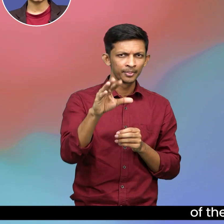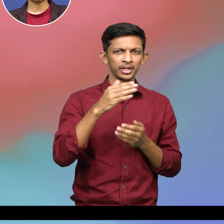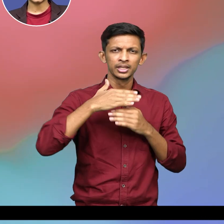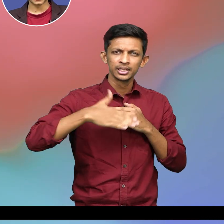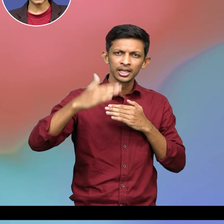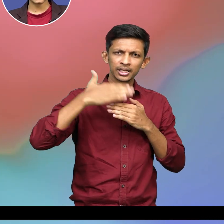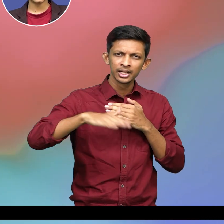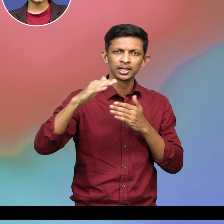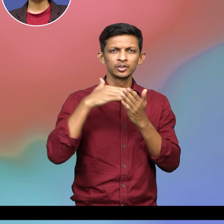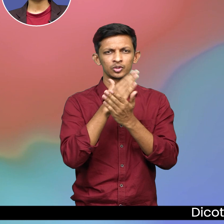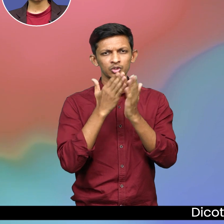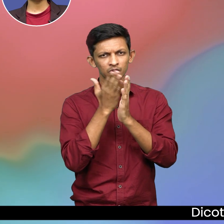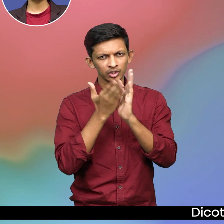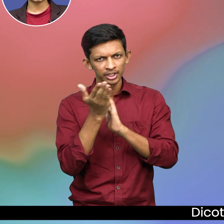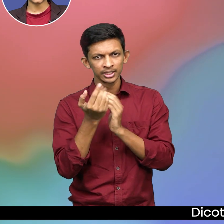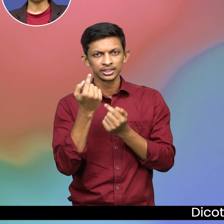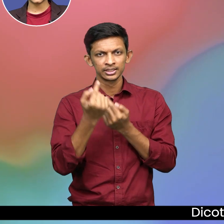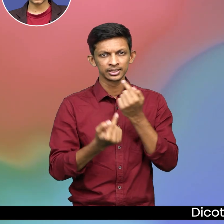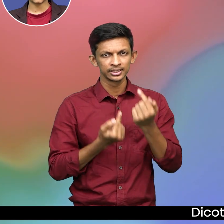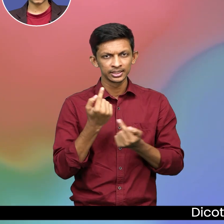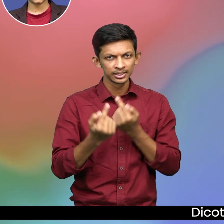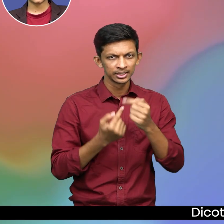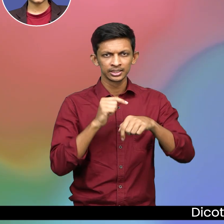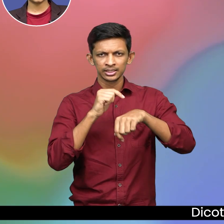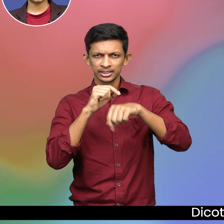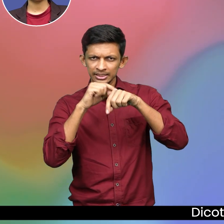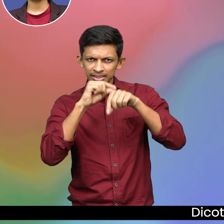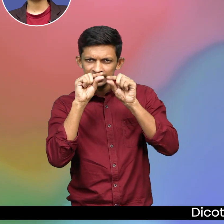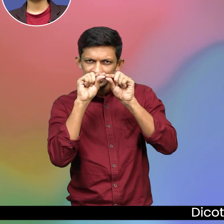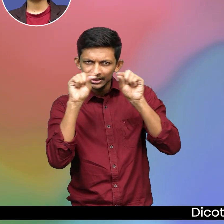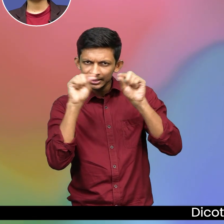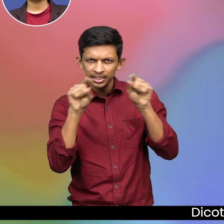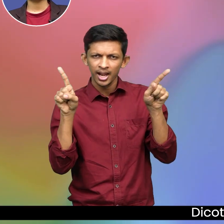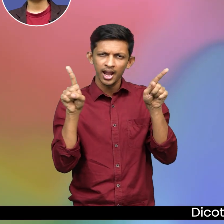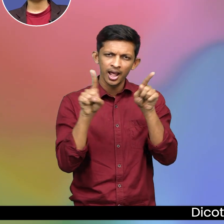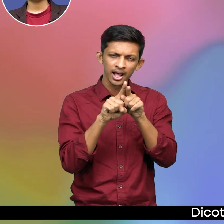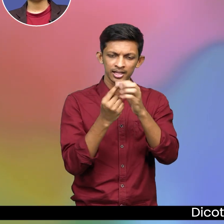tissues like Dicot stem tissues.